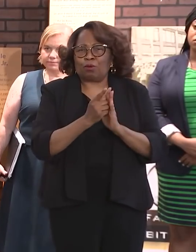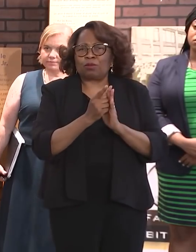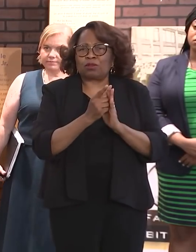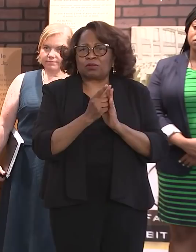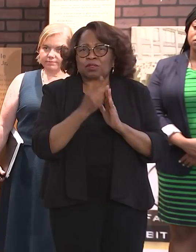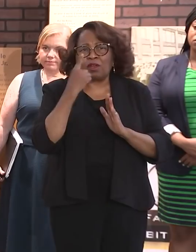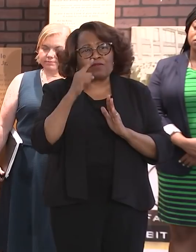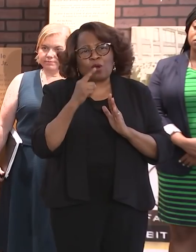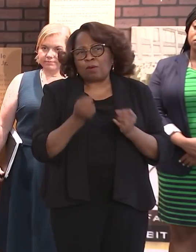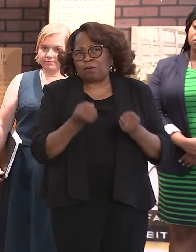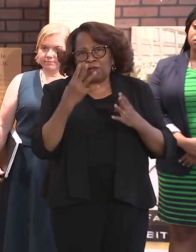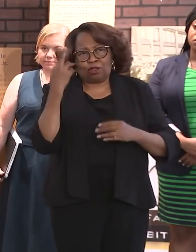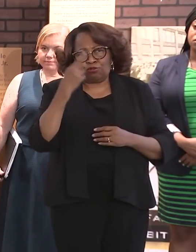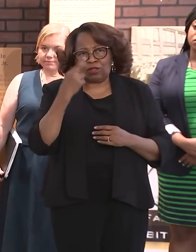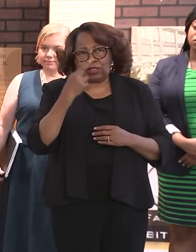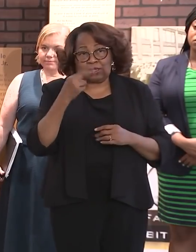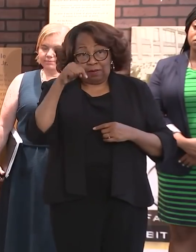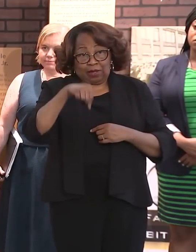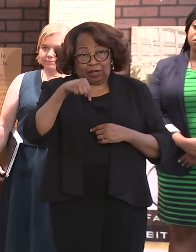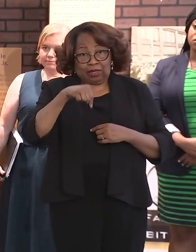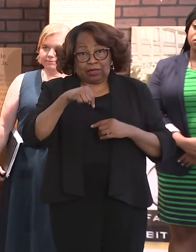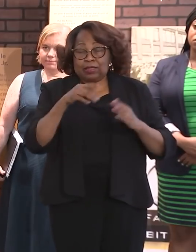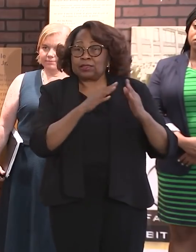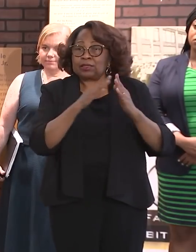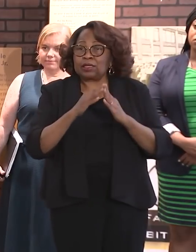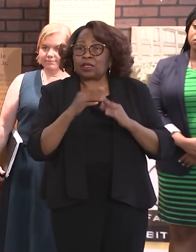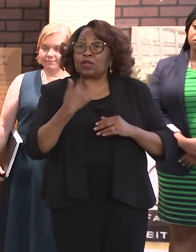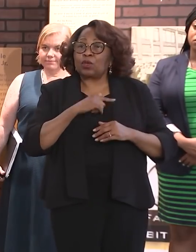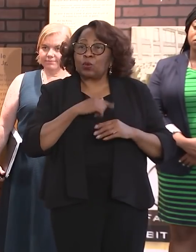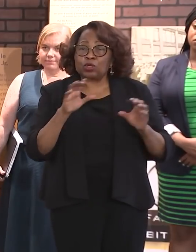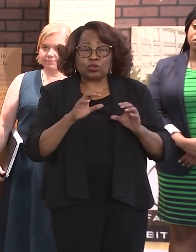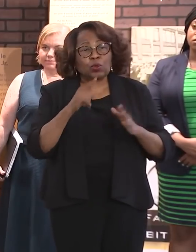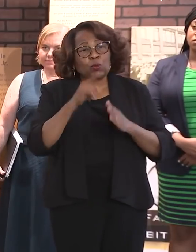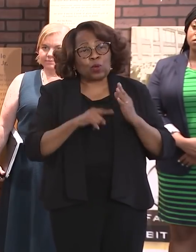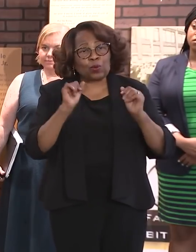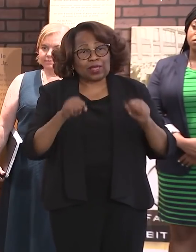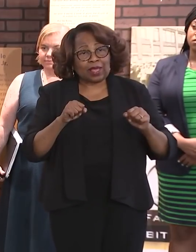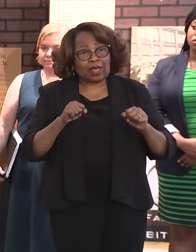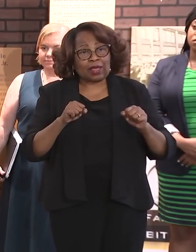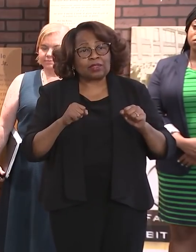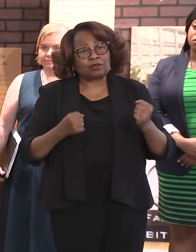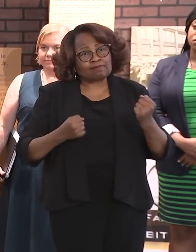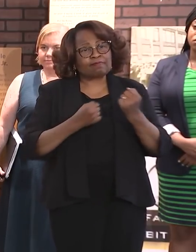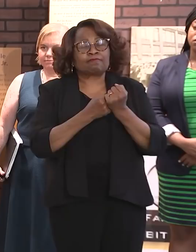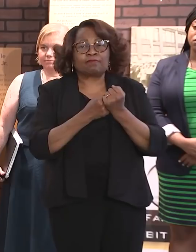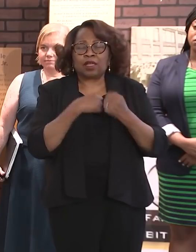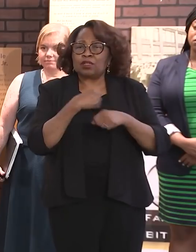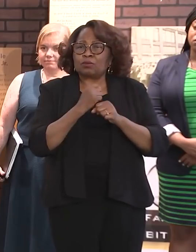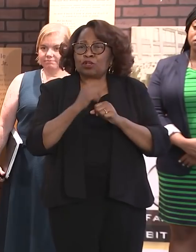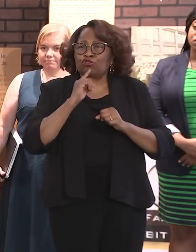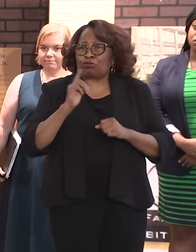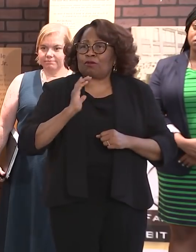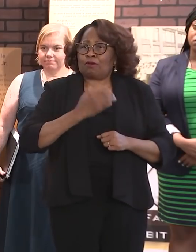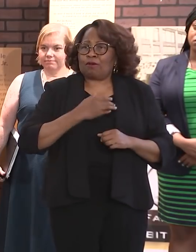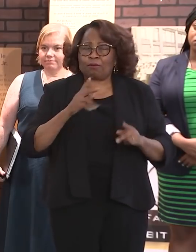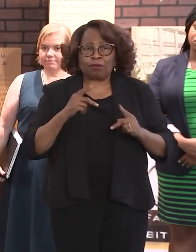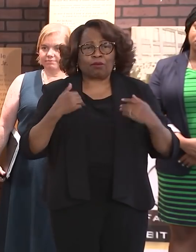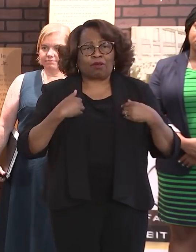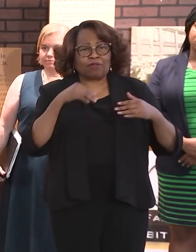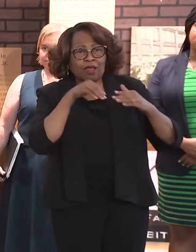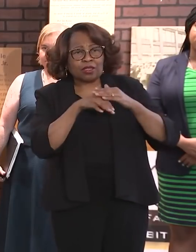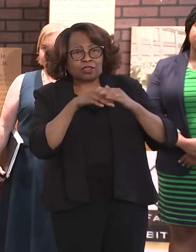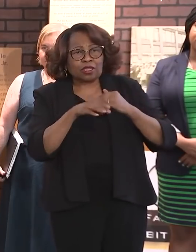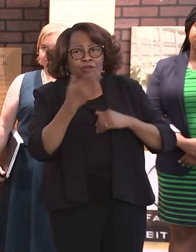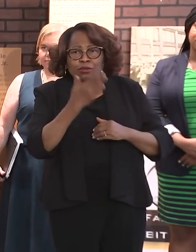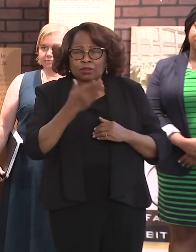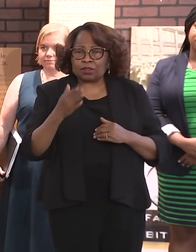a host of reasons, but in the city, we are doing what we can to stand firm, to make sure that our residents have access to